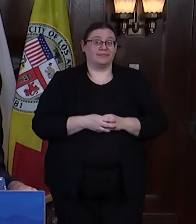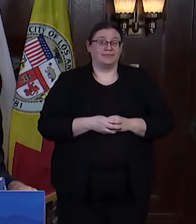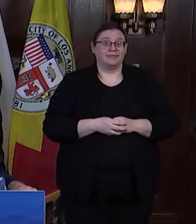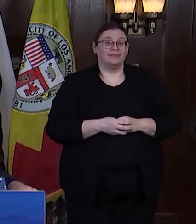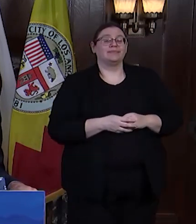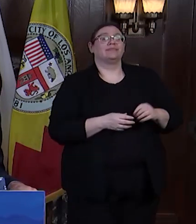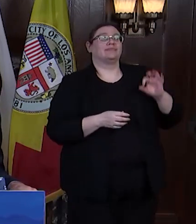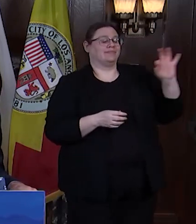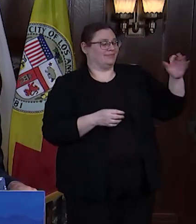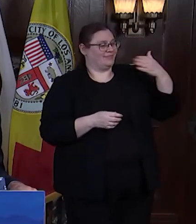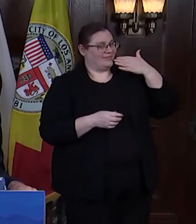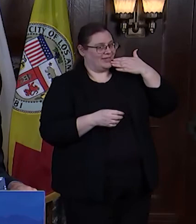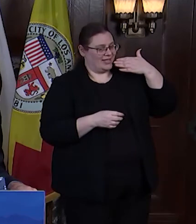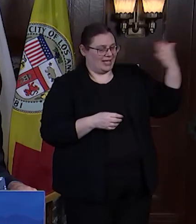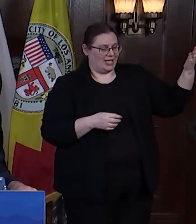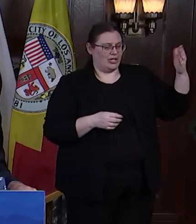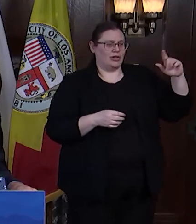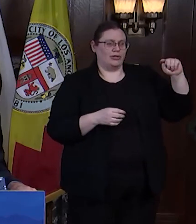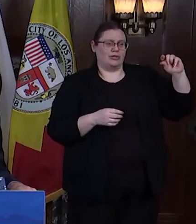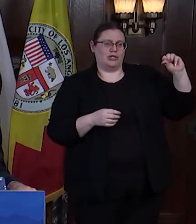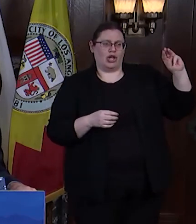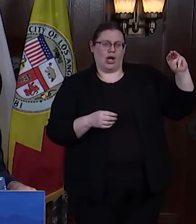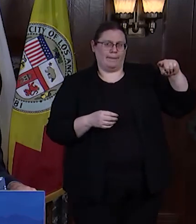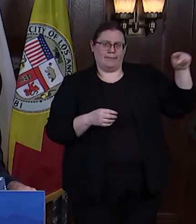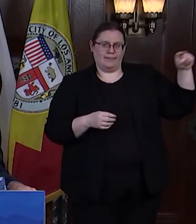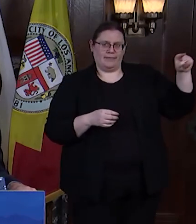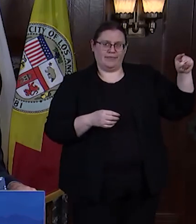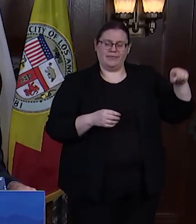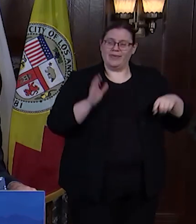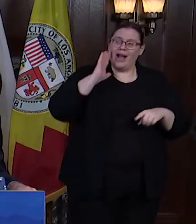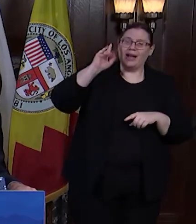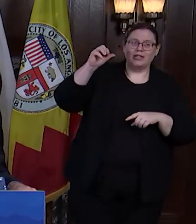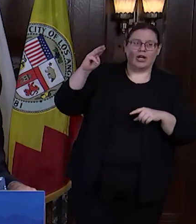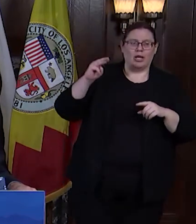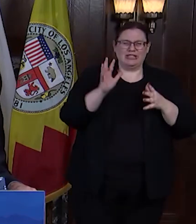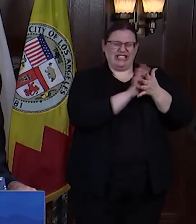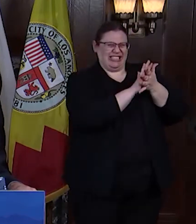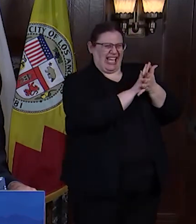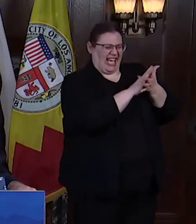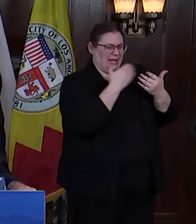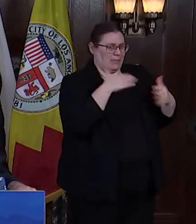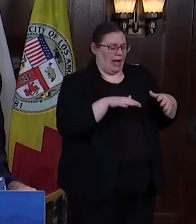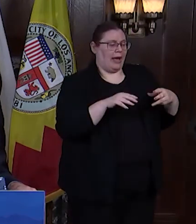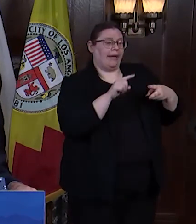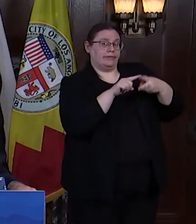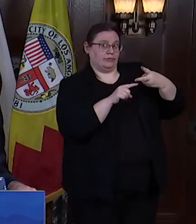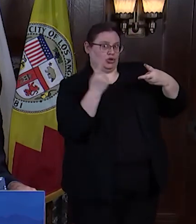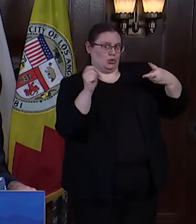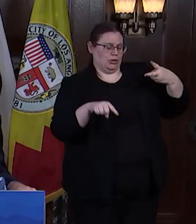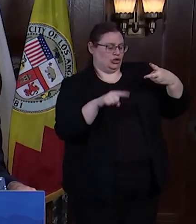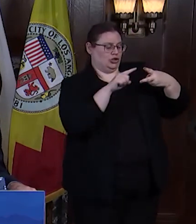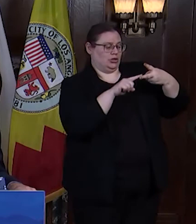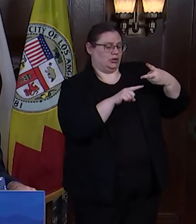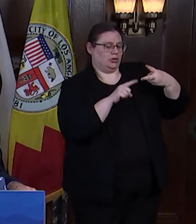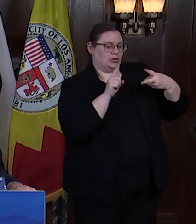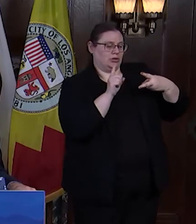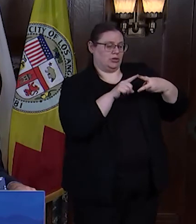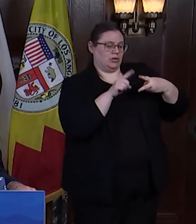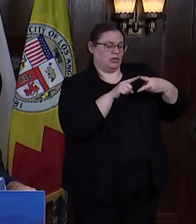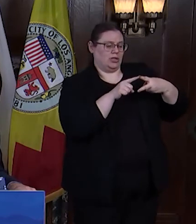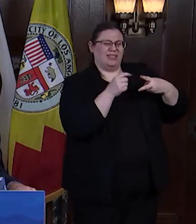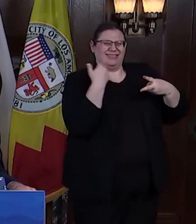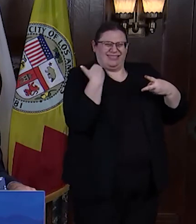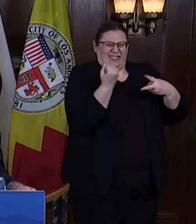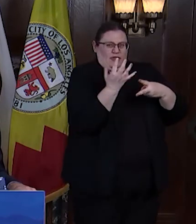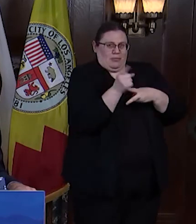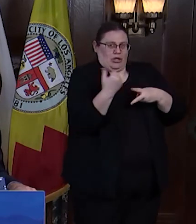Thank you. We'll go to the line of Tom Waite. Please go ahead. Hi, Mr. Mayor. Thanks for taking my question. Two questions. First off, just a few minutes